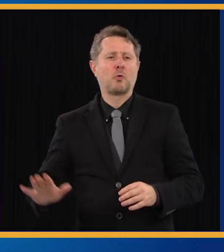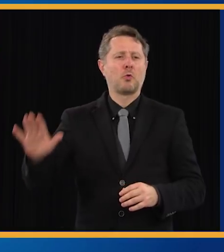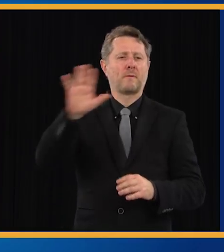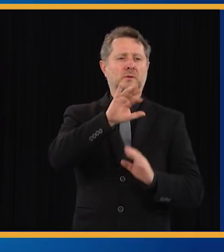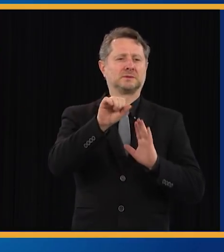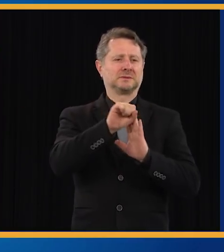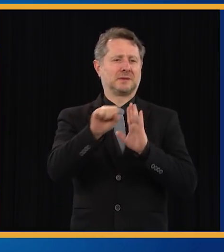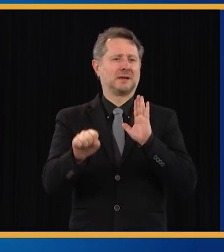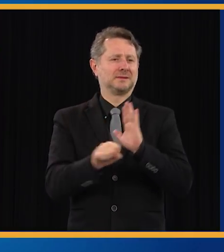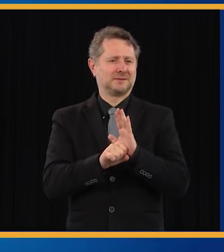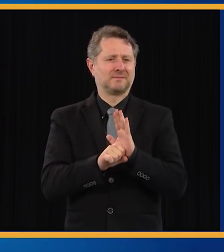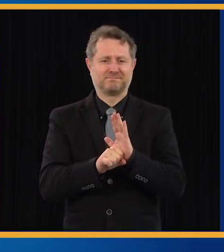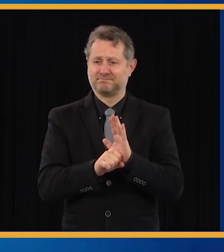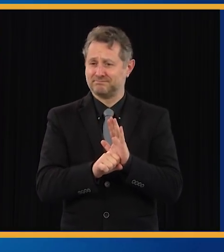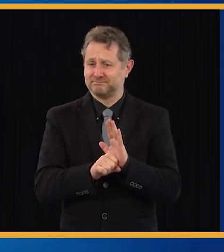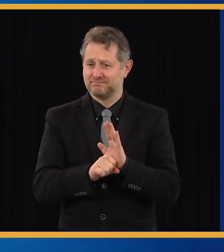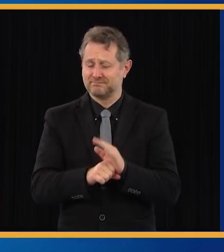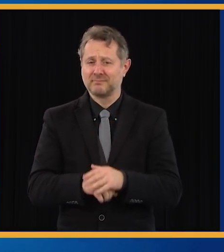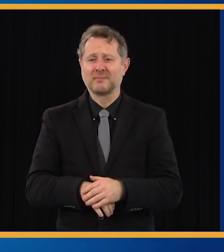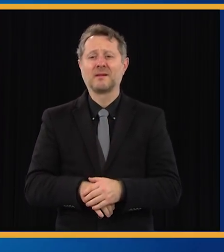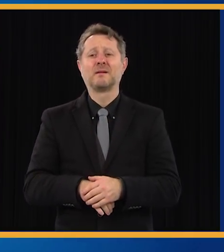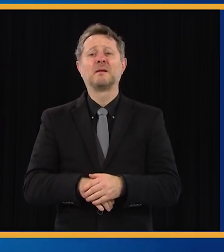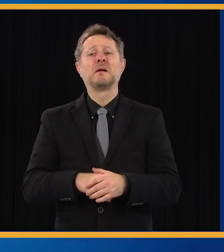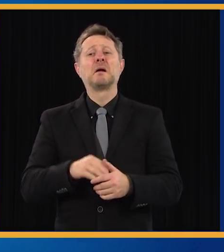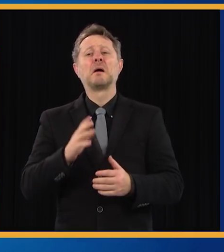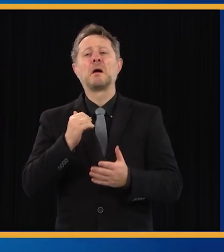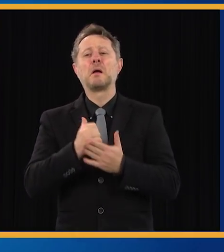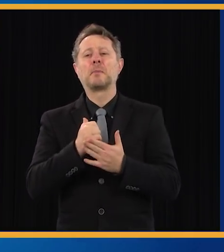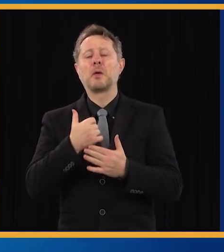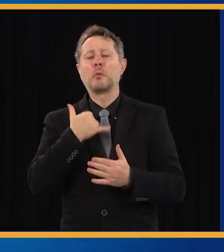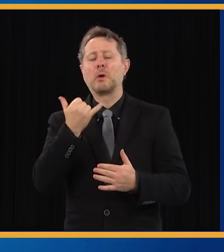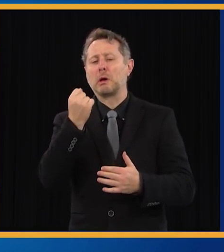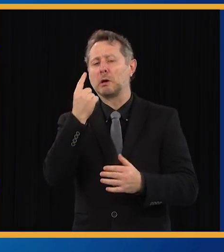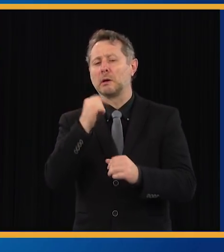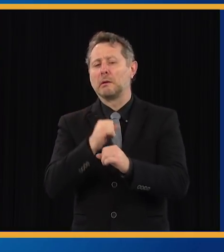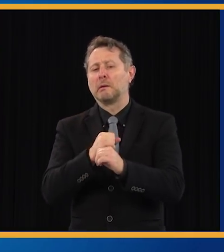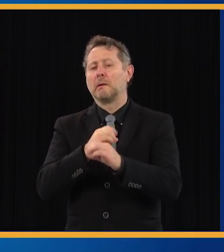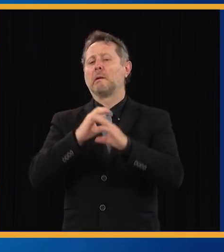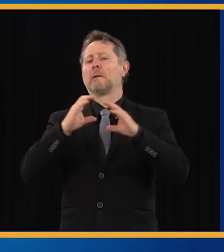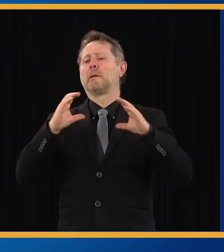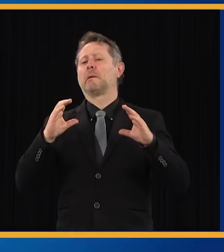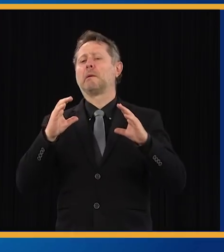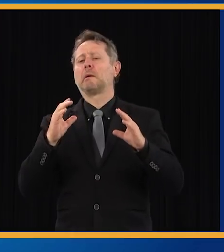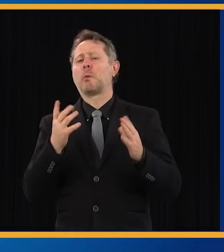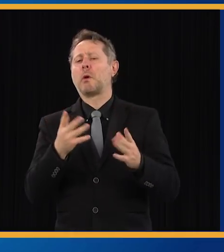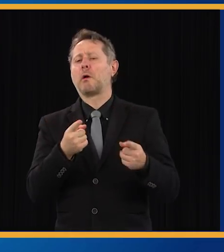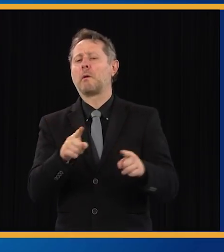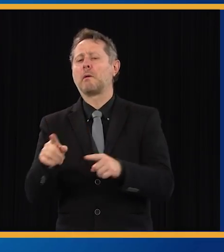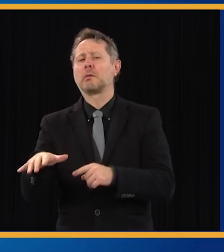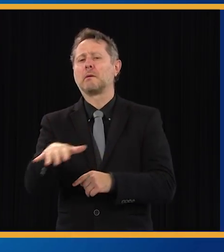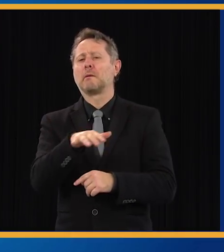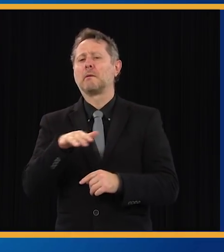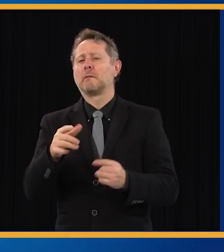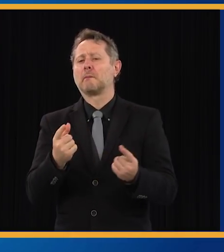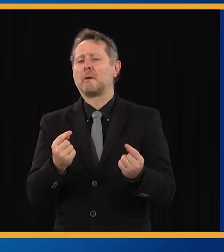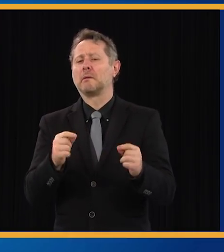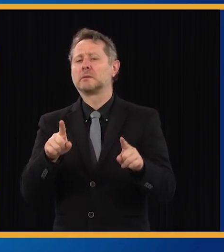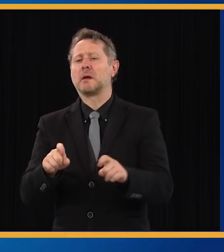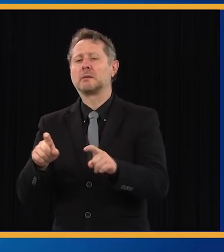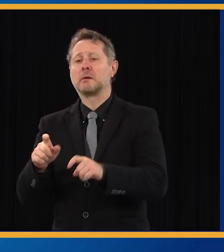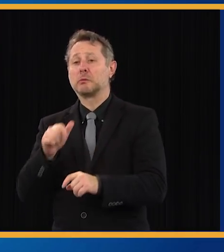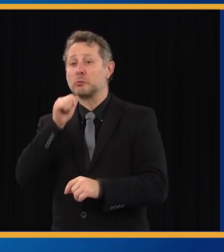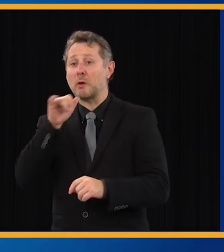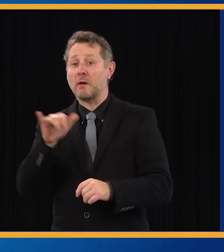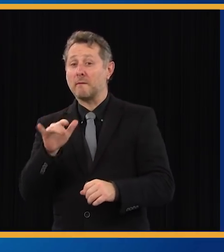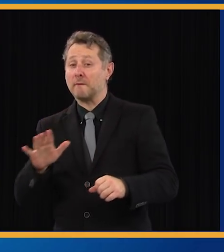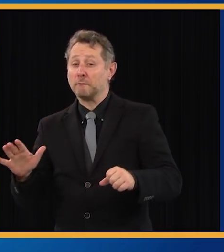number, and it gives us a snapshot of where we are. It's just a snapshot, but snapshot,